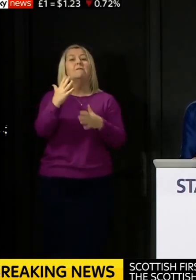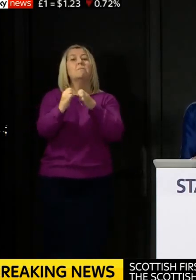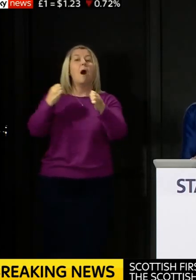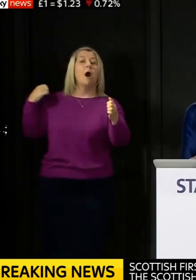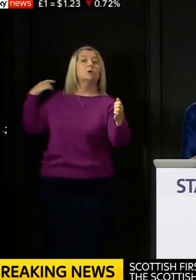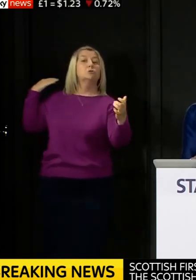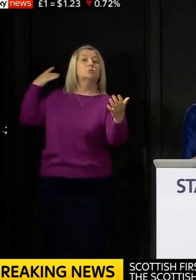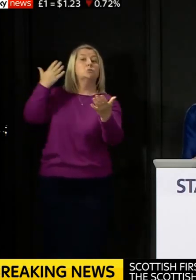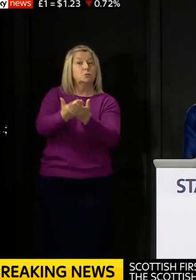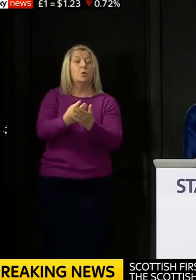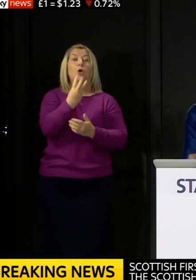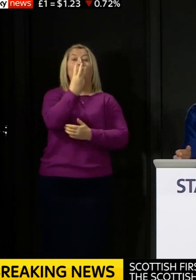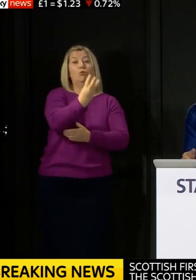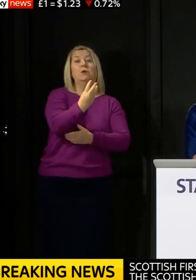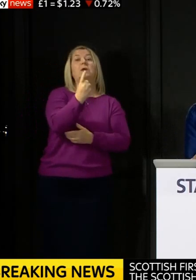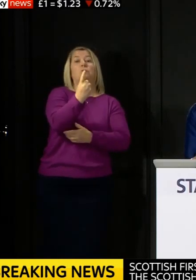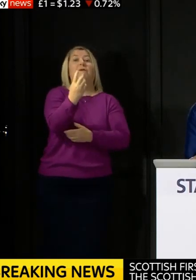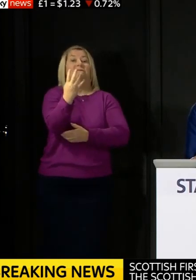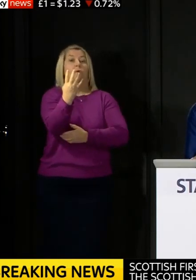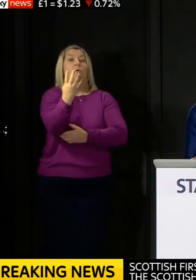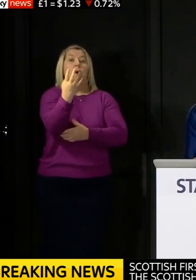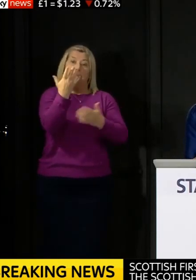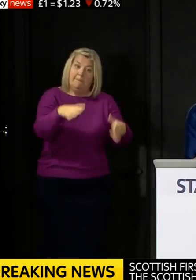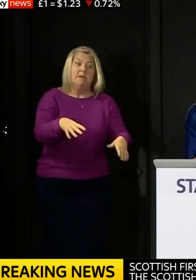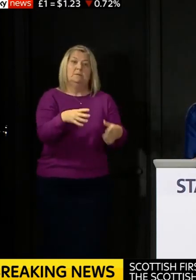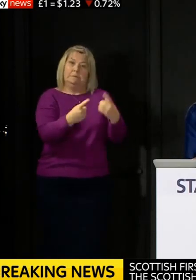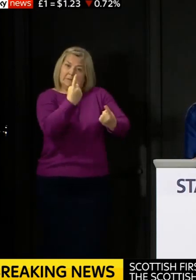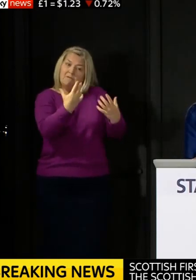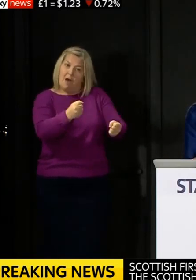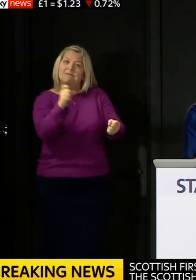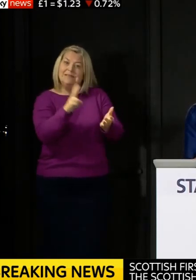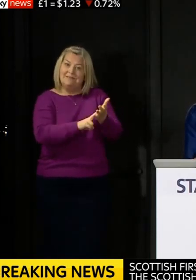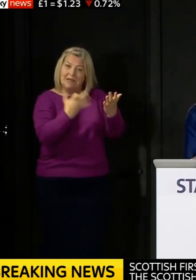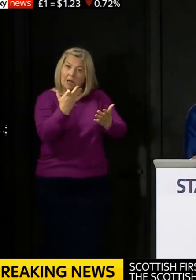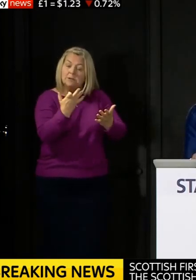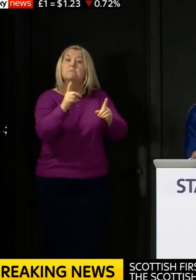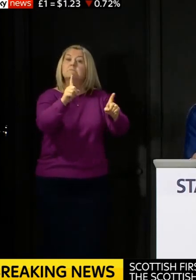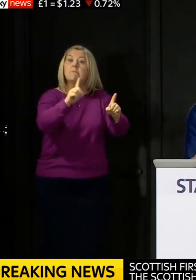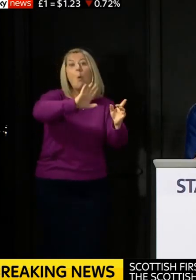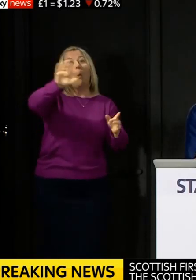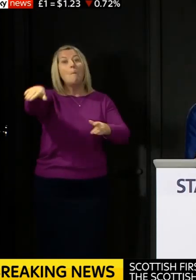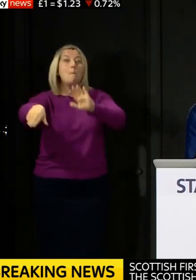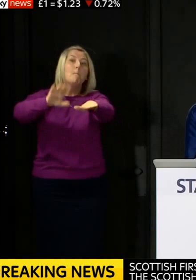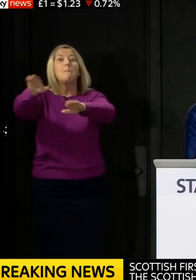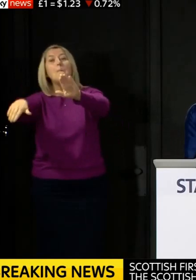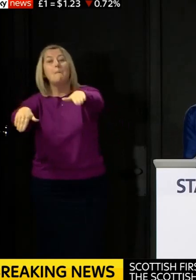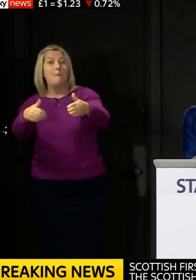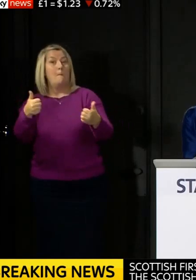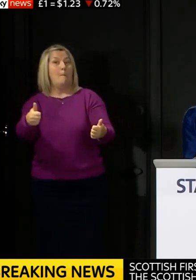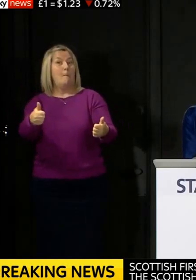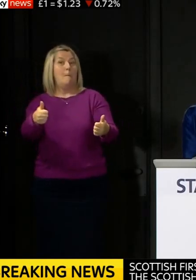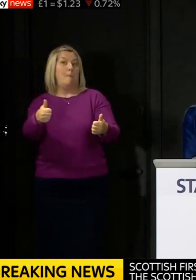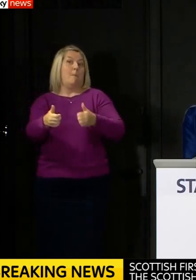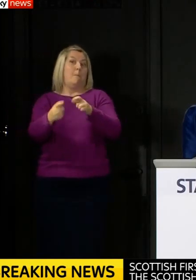of 3,114 patients who had tested positive for the virus have now been able to leave hospital, which of course